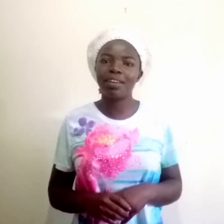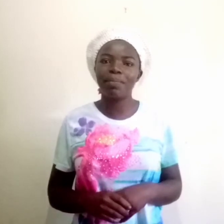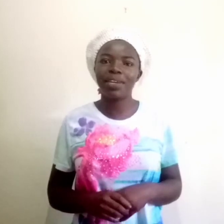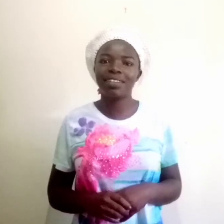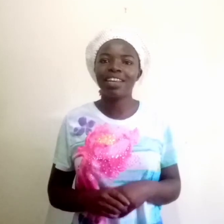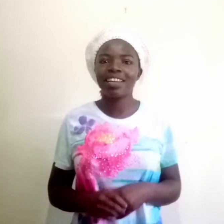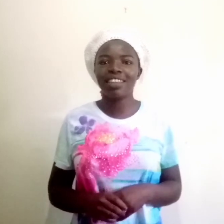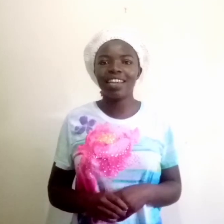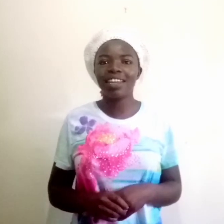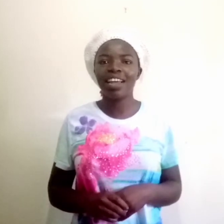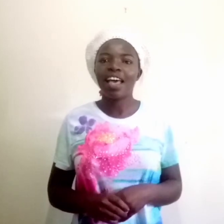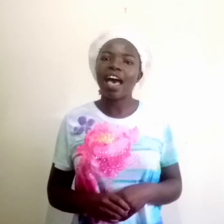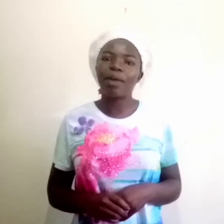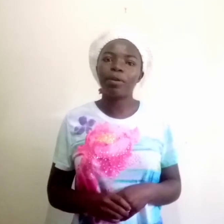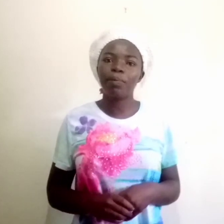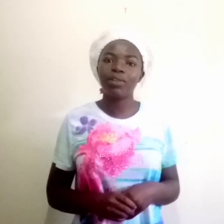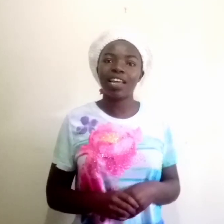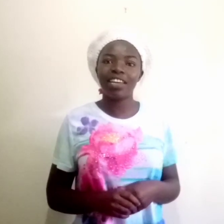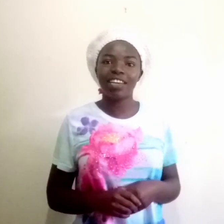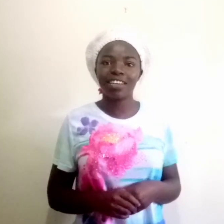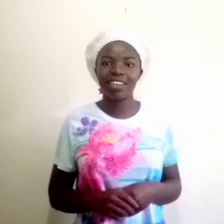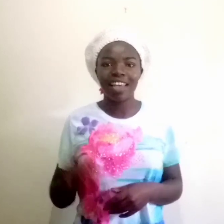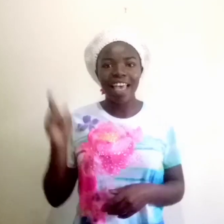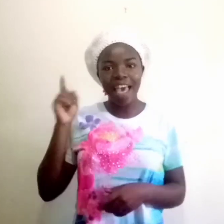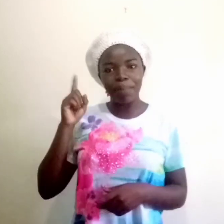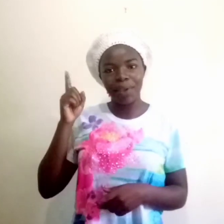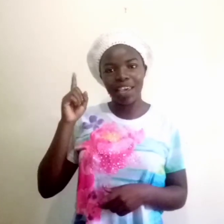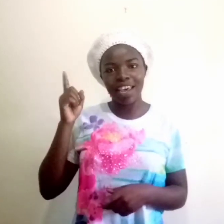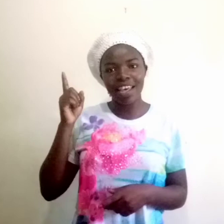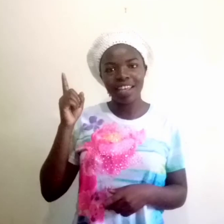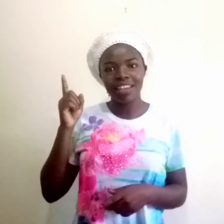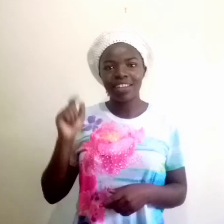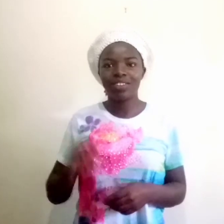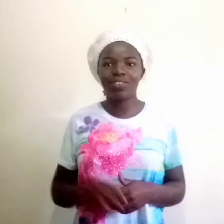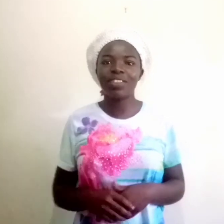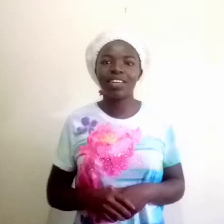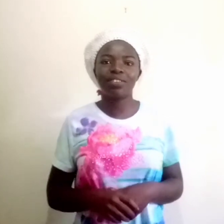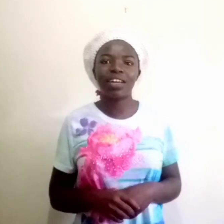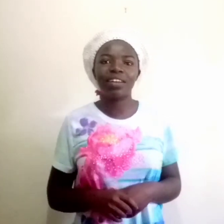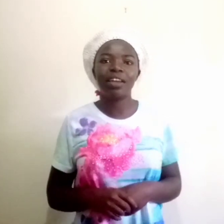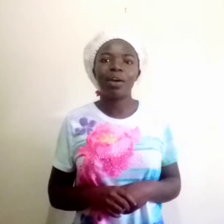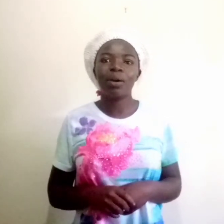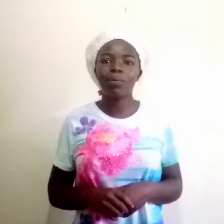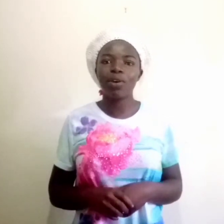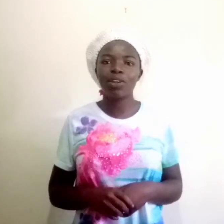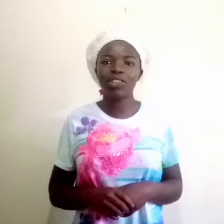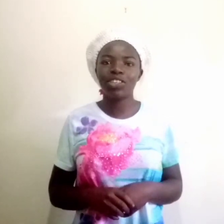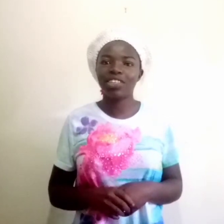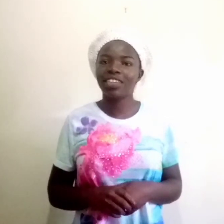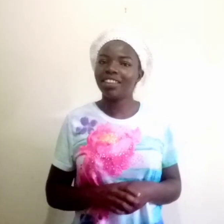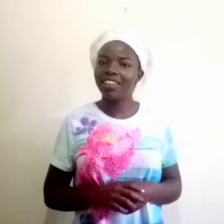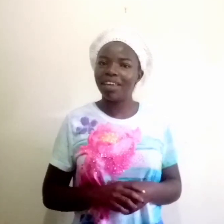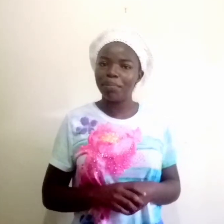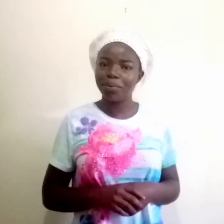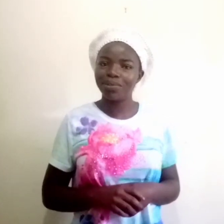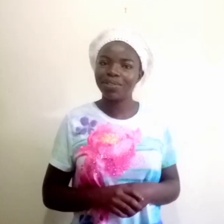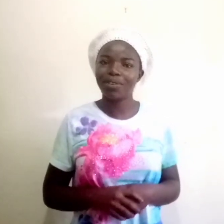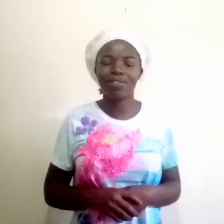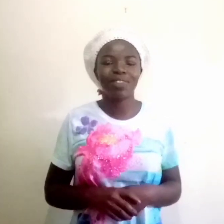Testament, then I will put a link up here so that you can watch the books of the